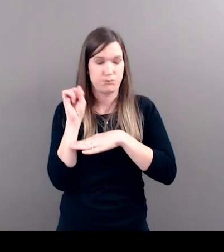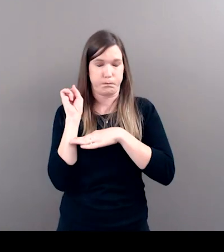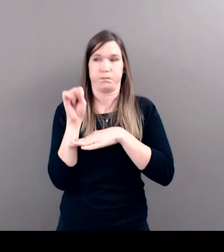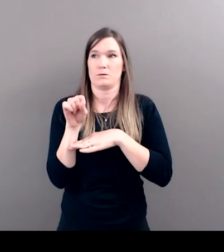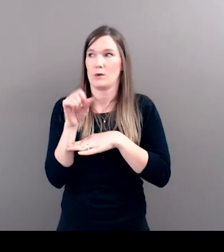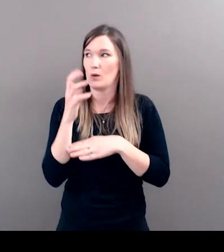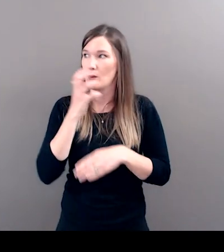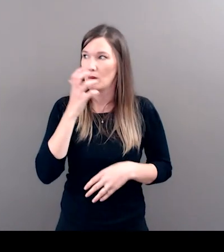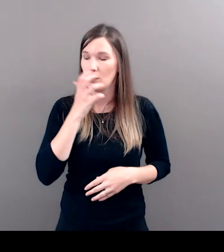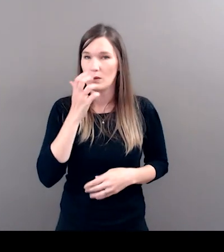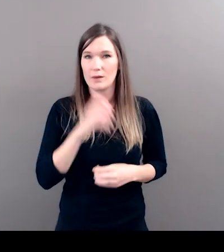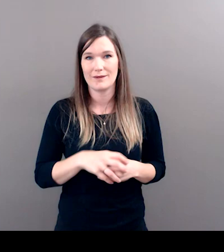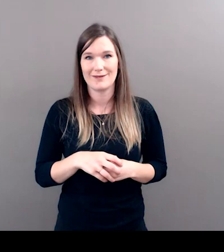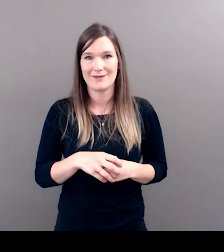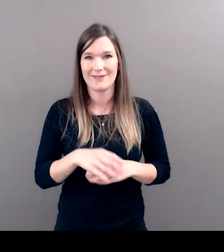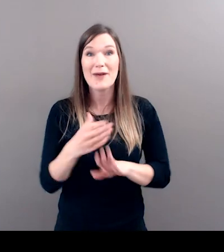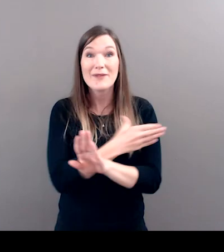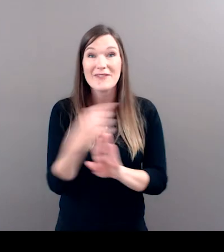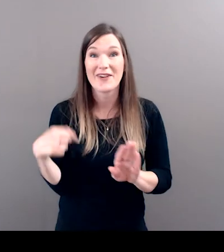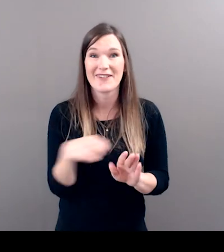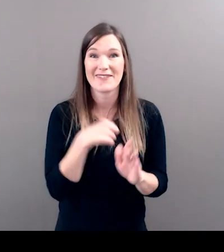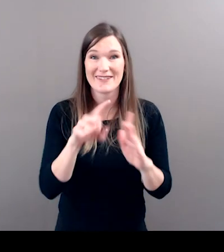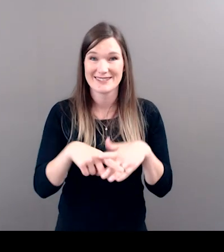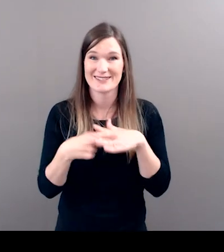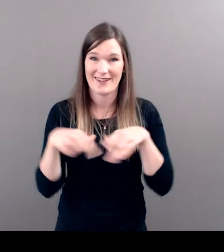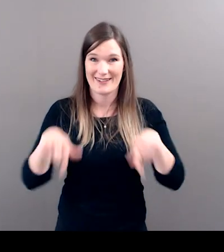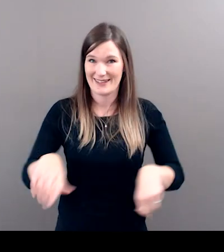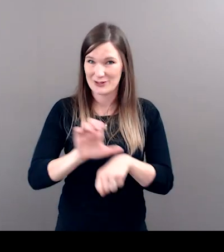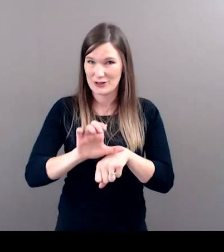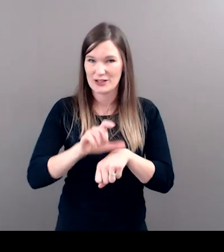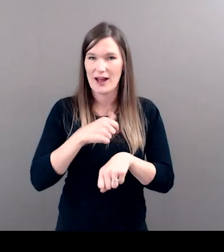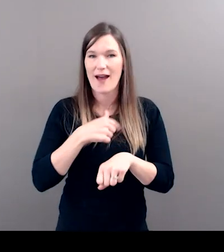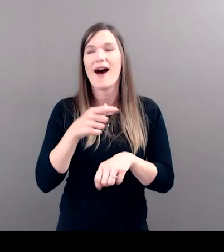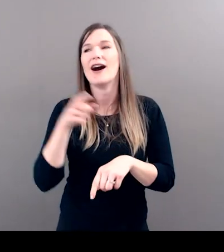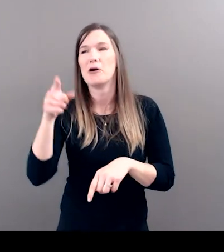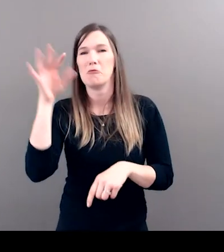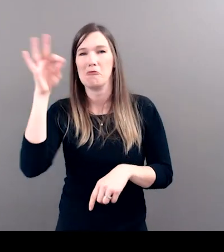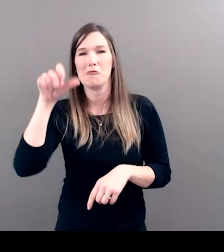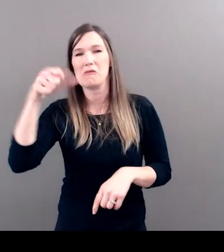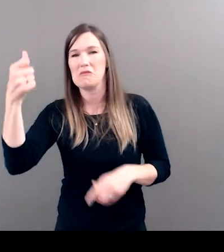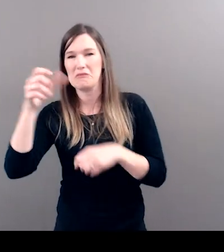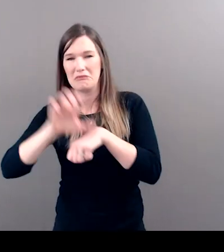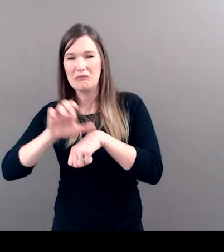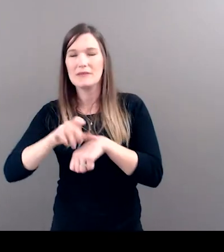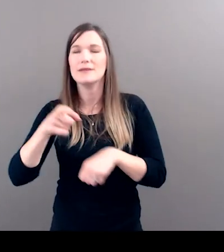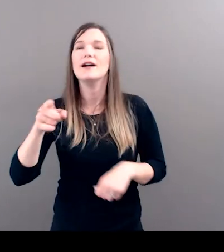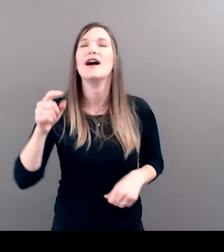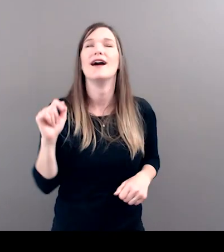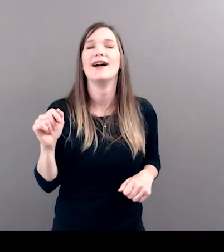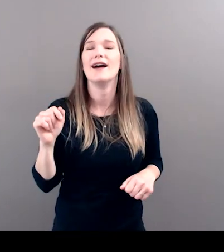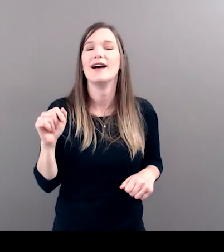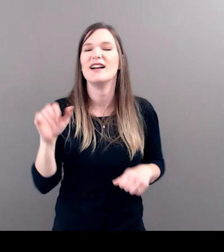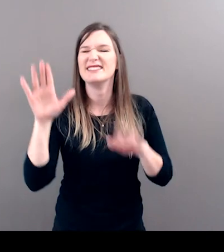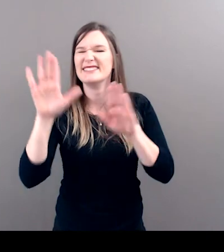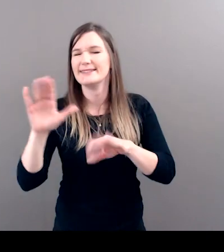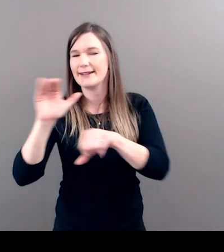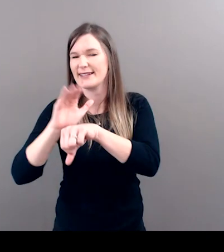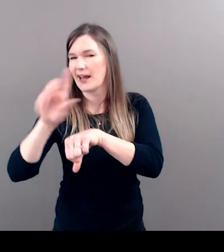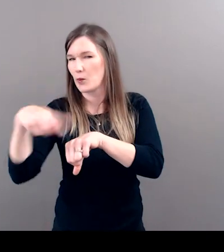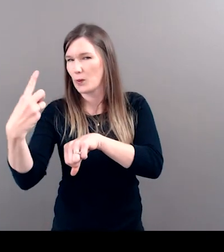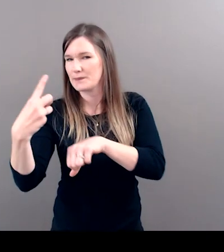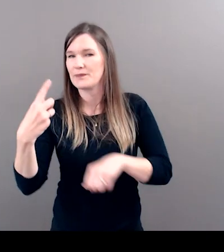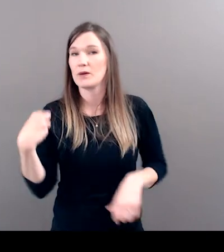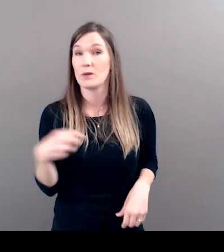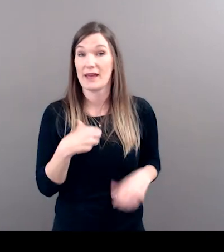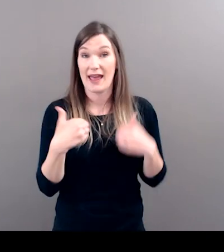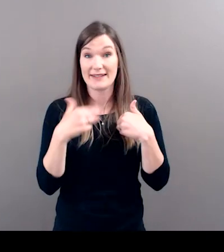Before we started this church, I was preaching at another church, and just on Sunday night, and we went from 600